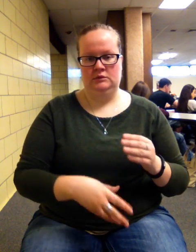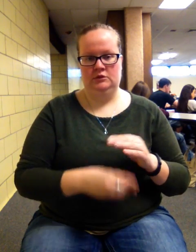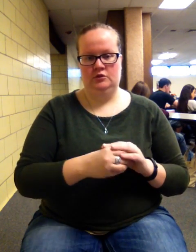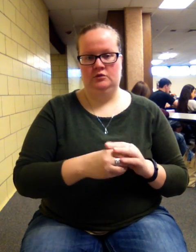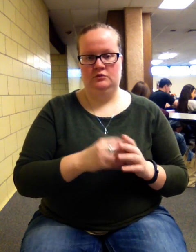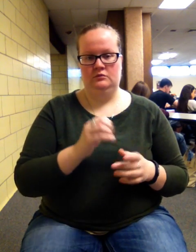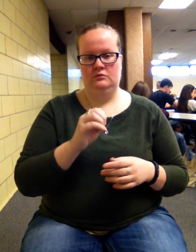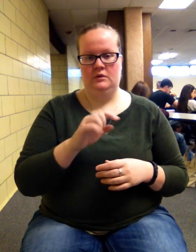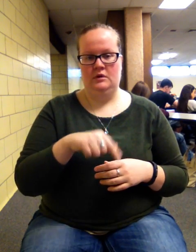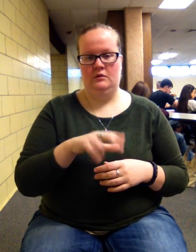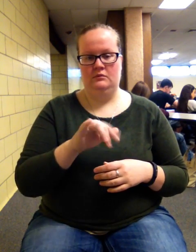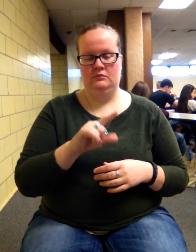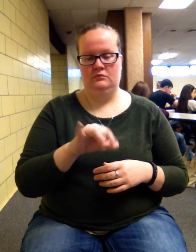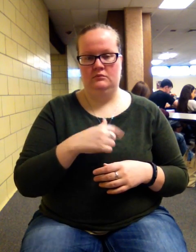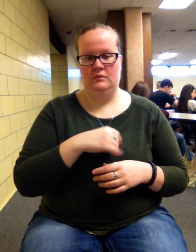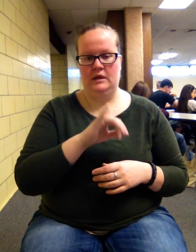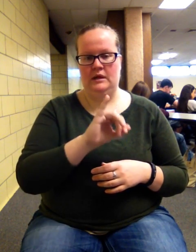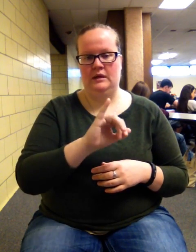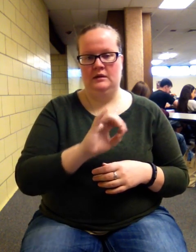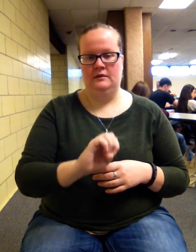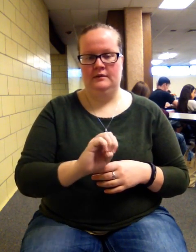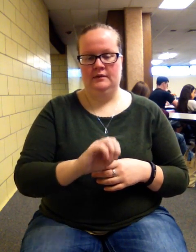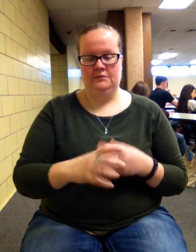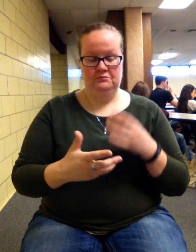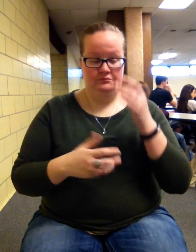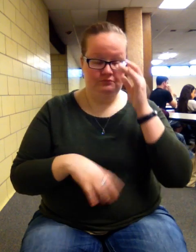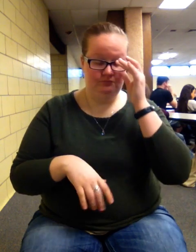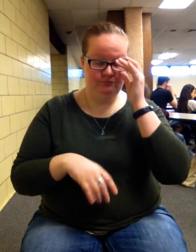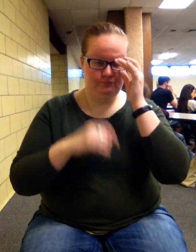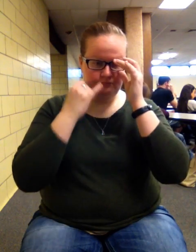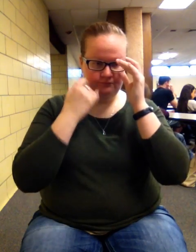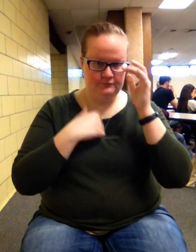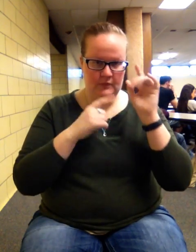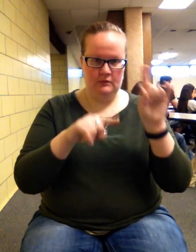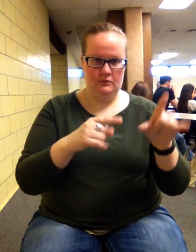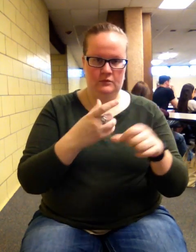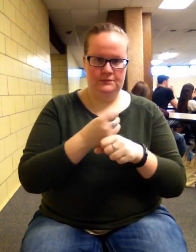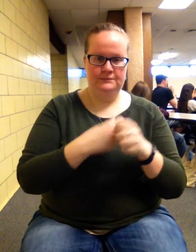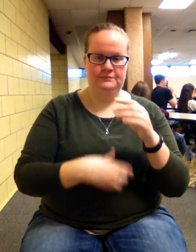B. So if I had to go out and get additional equity,